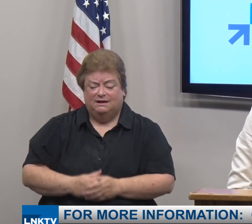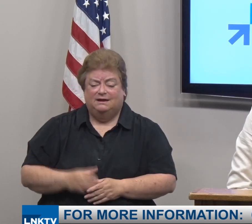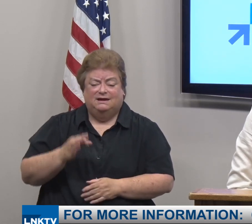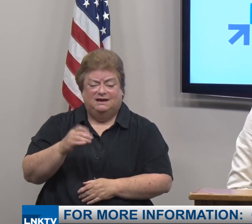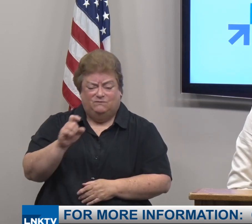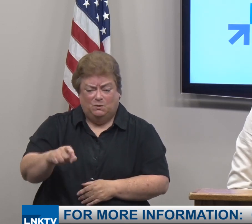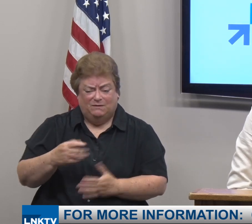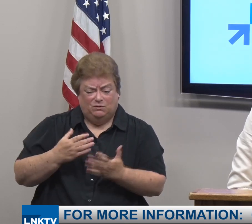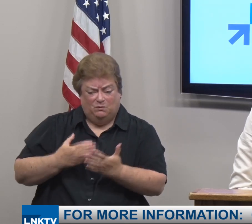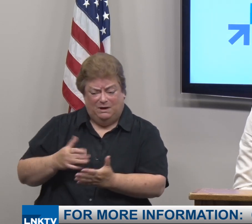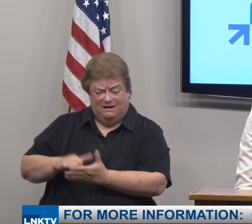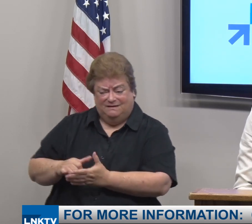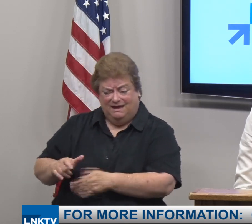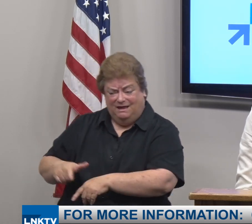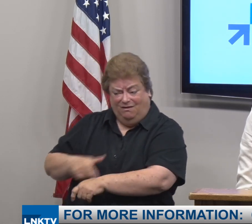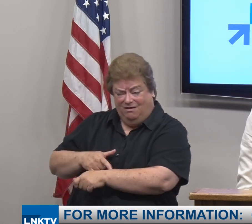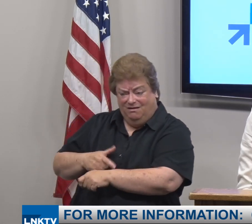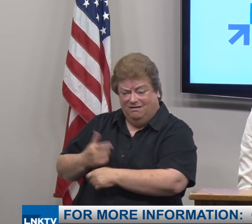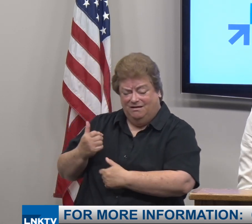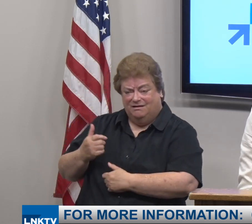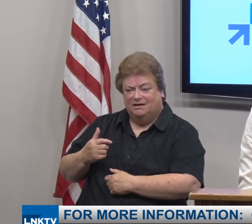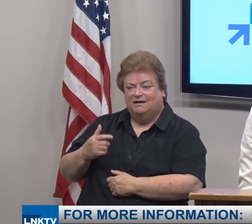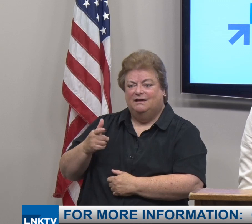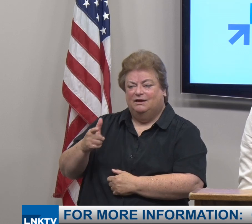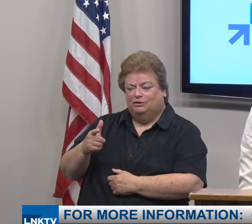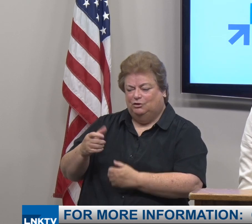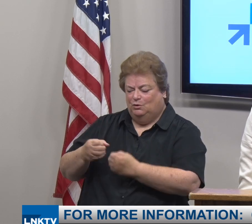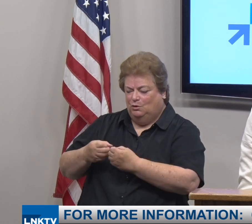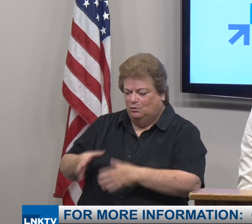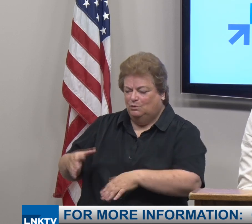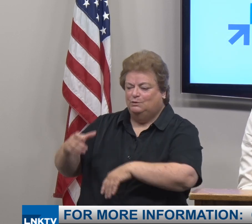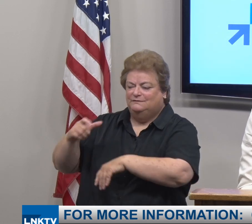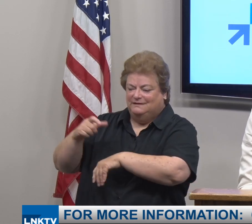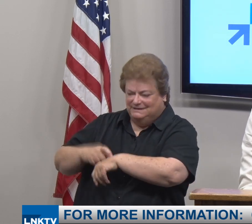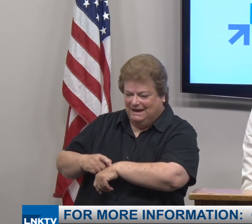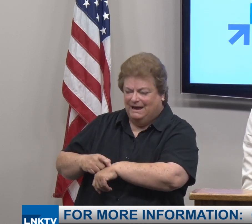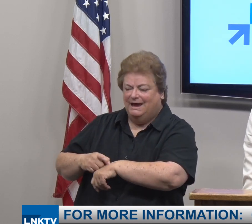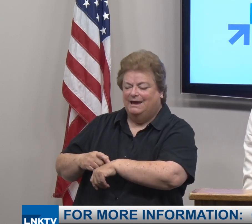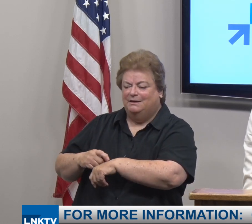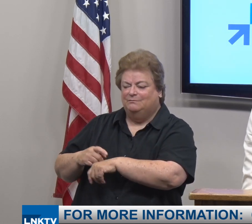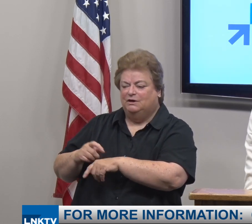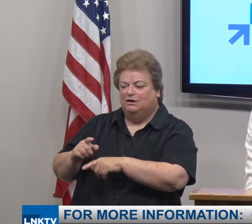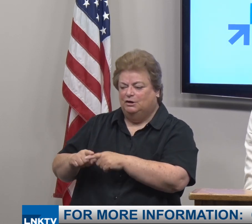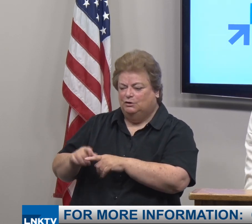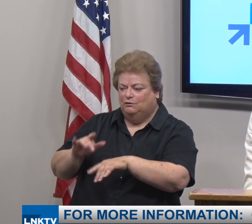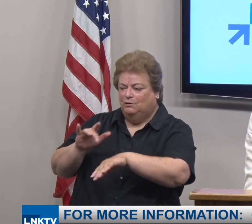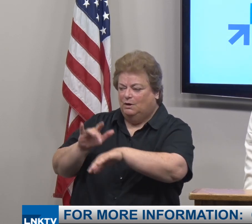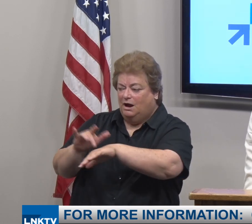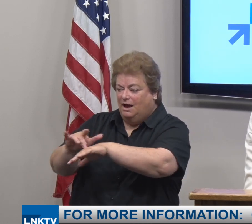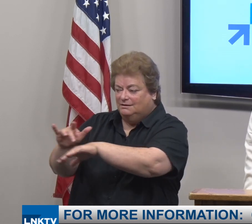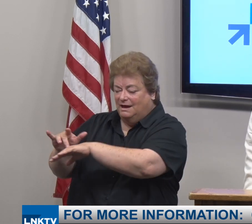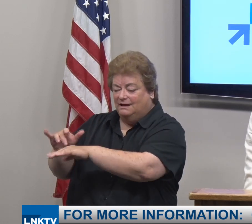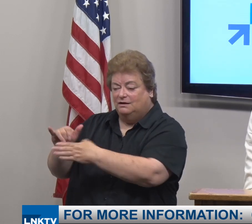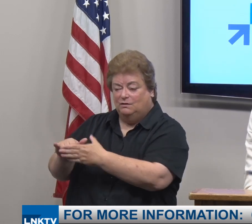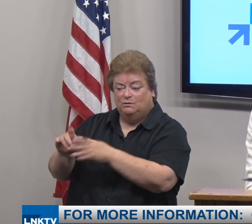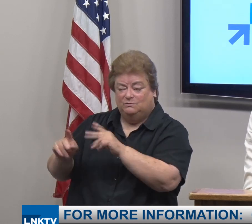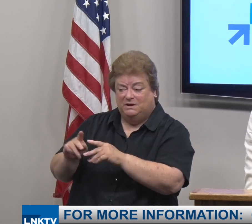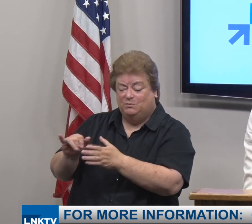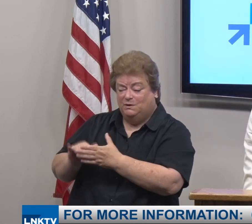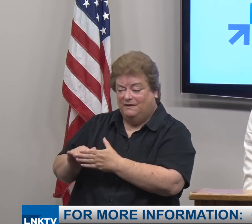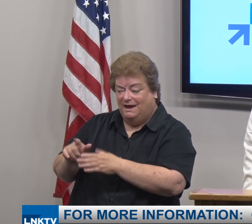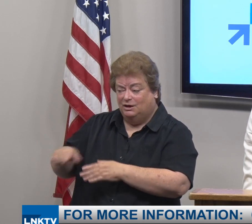long, you lose vital time needed to contact those who may have been exposed by the